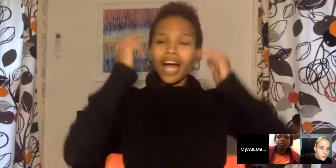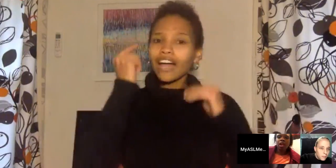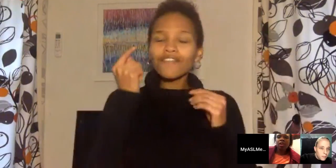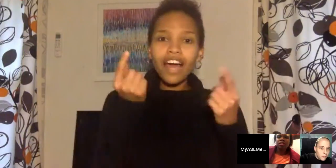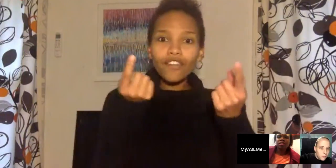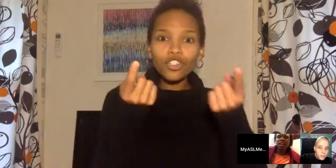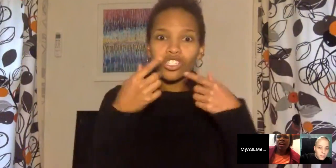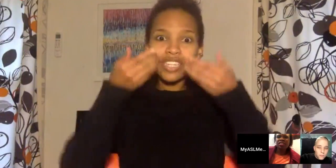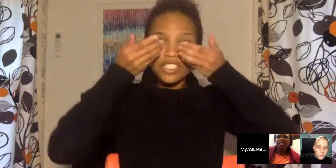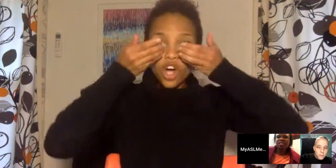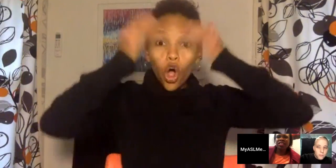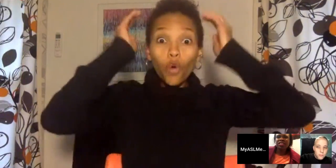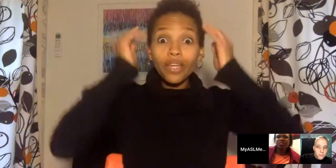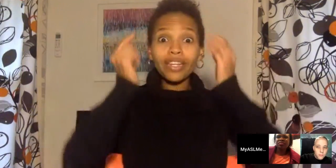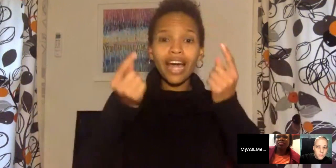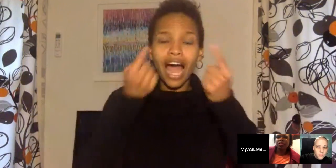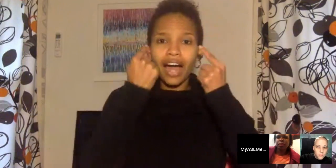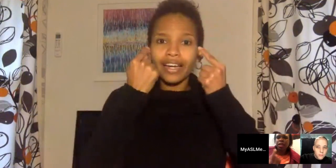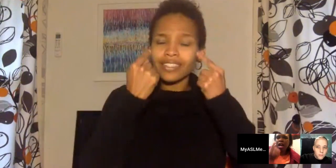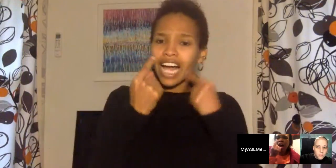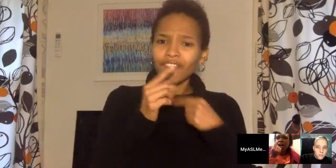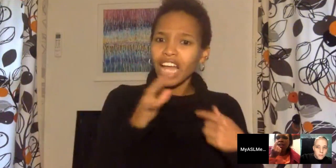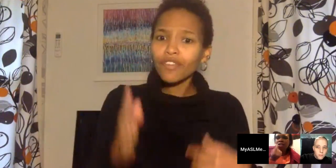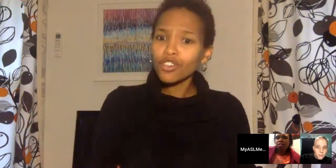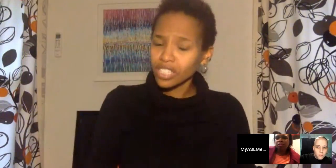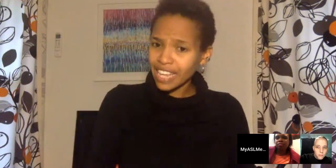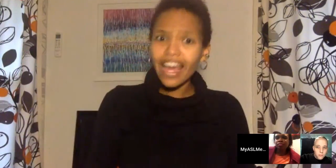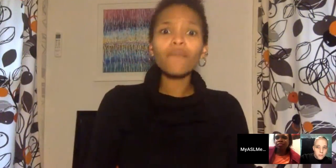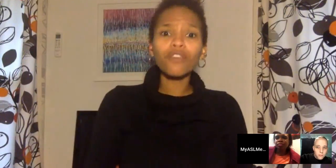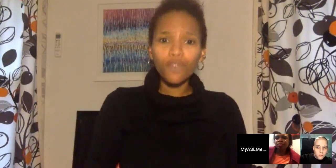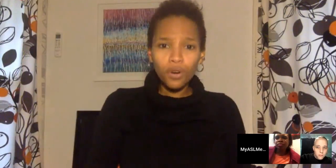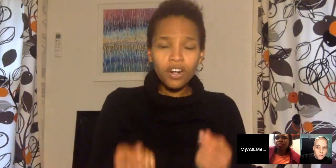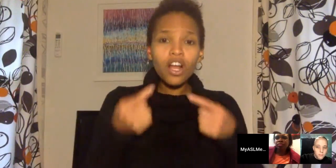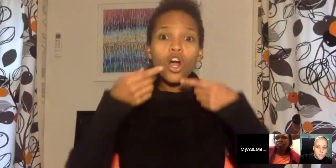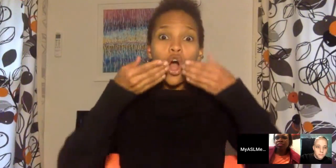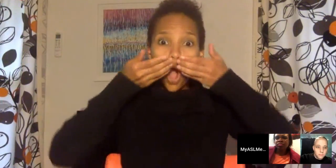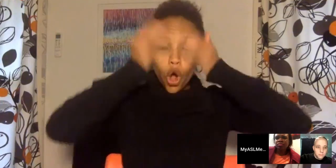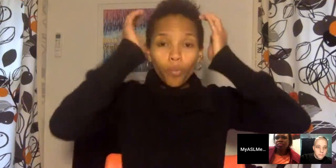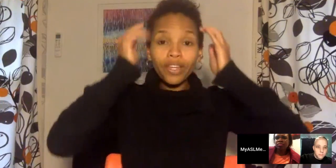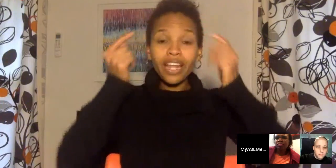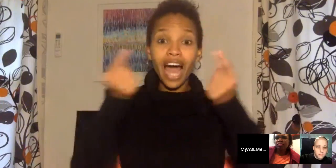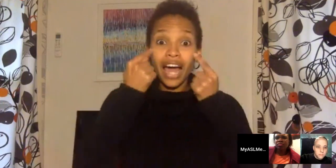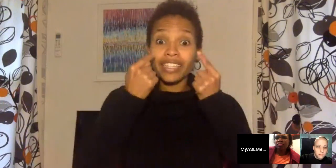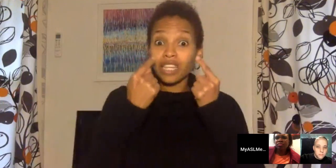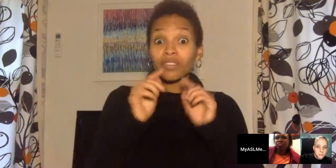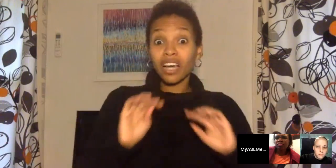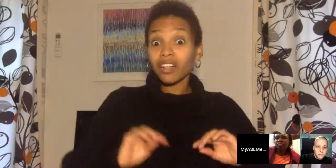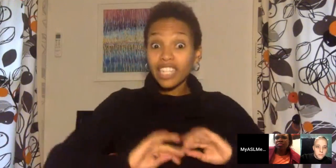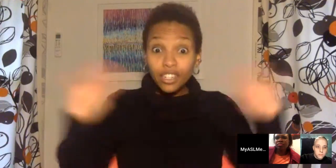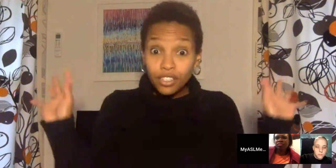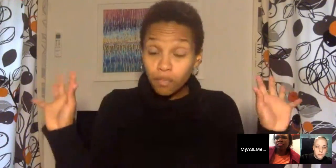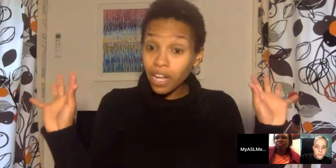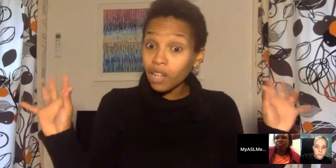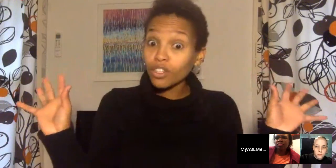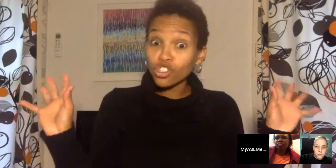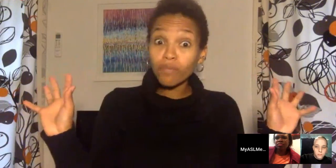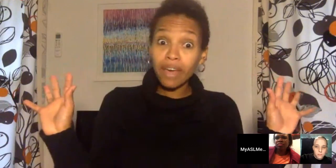I've never, she says, open eyes. I've never seen that before. Open eyes. It was clear as a bell what she